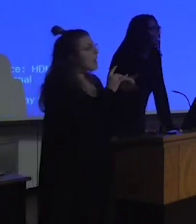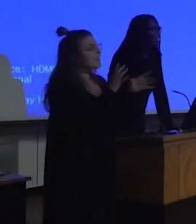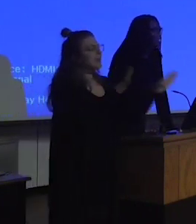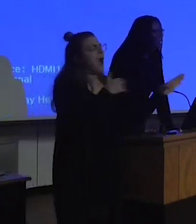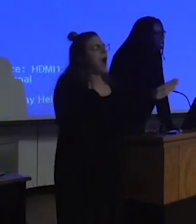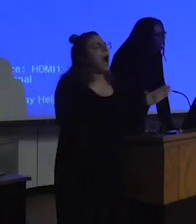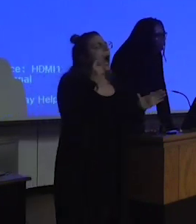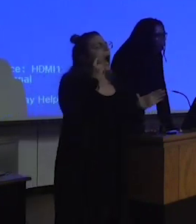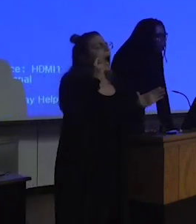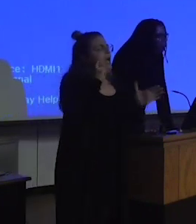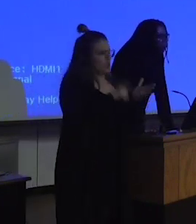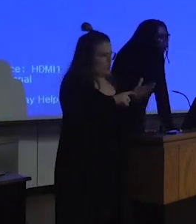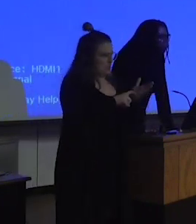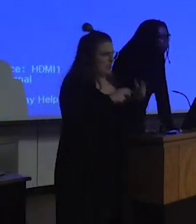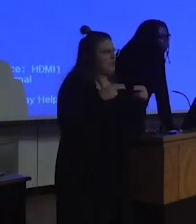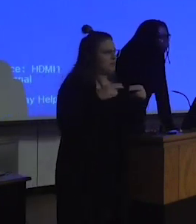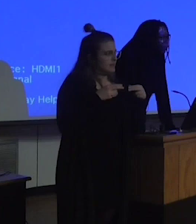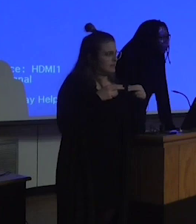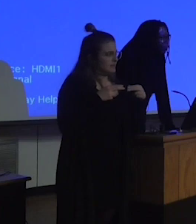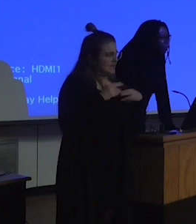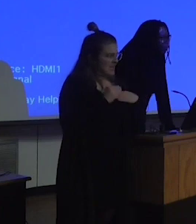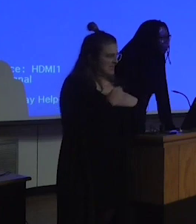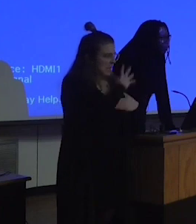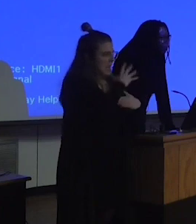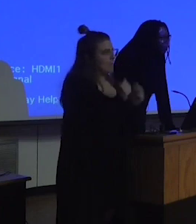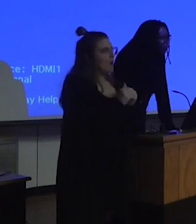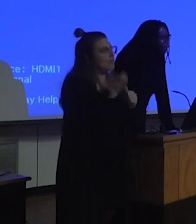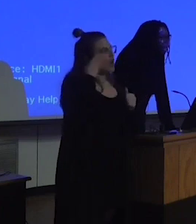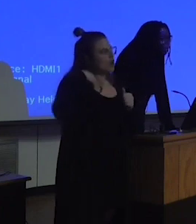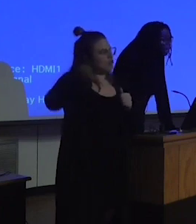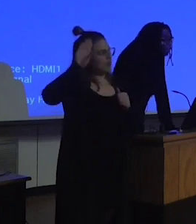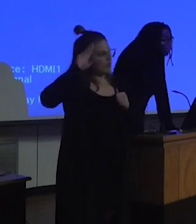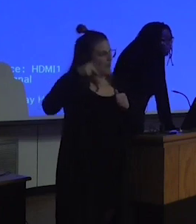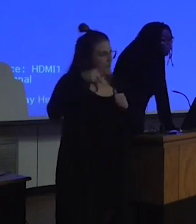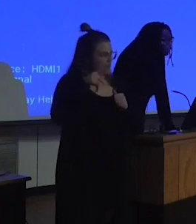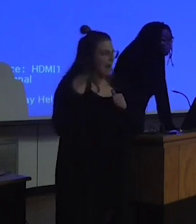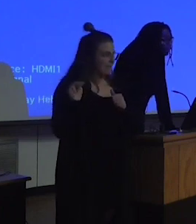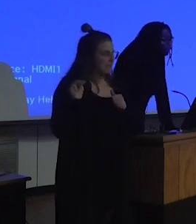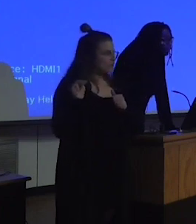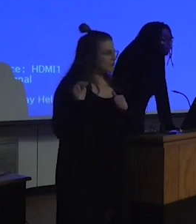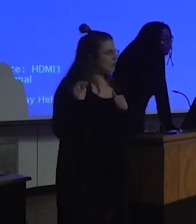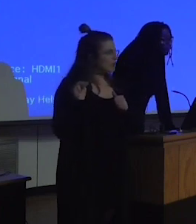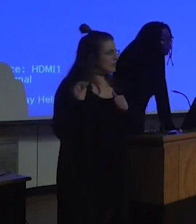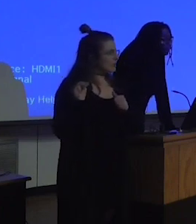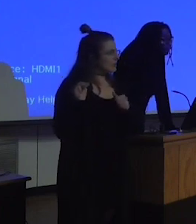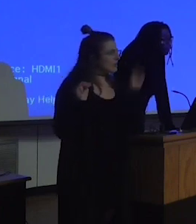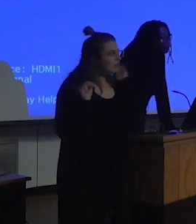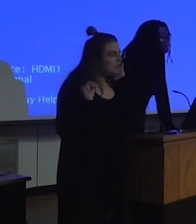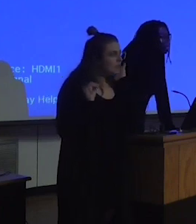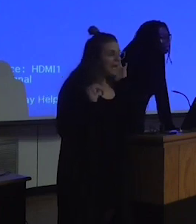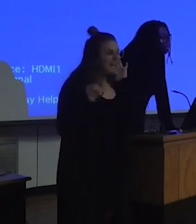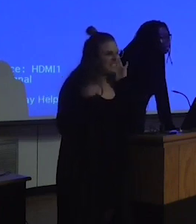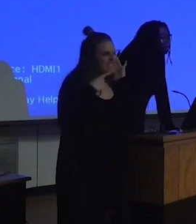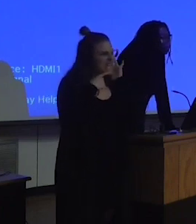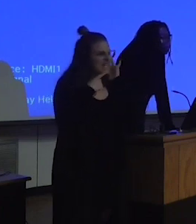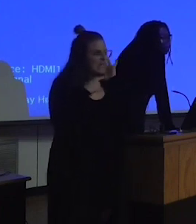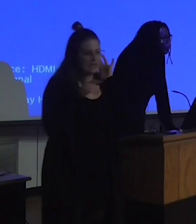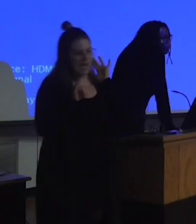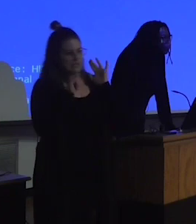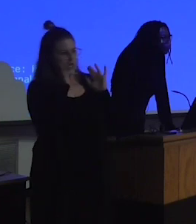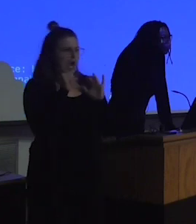noticed the slide you had about the Australian Prime Minister declaring, like, yeah, his animal rights activist is non-Australian.